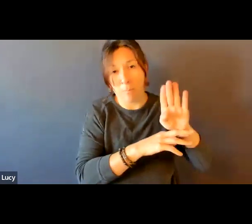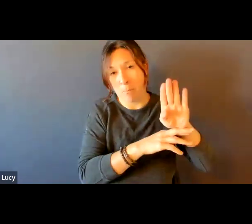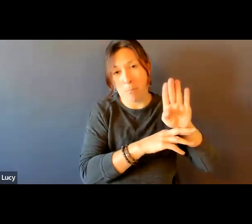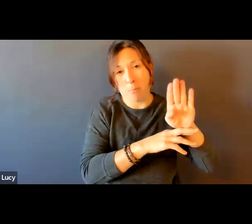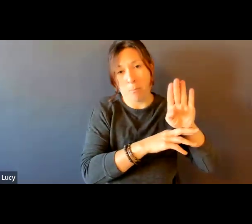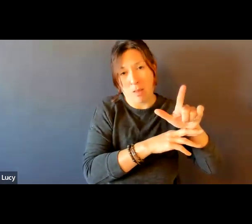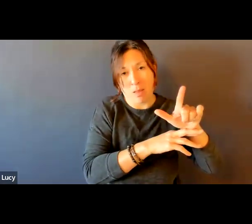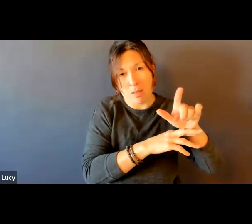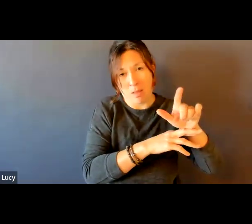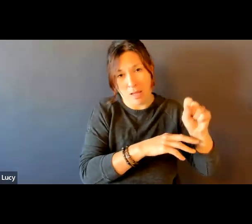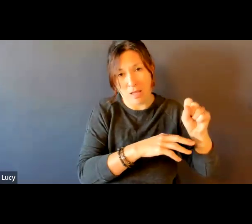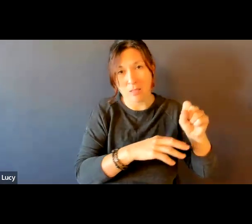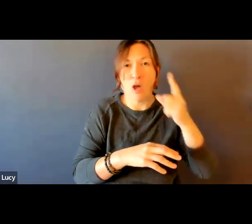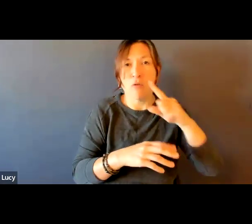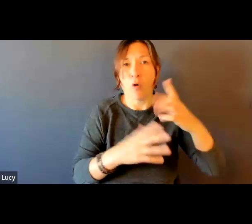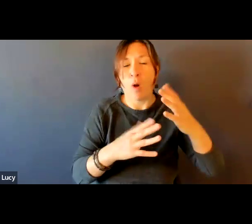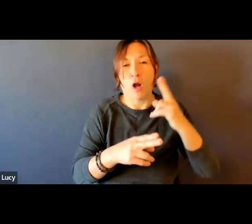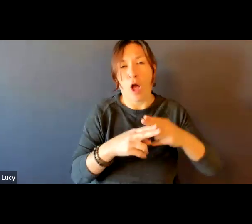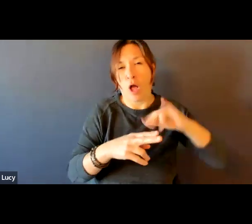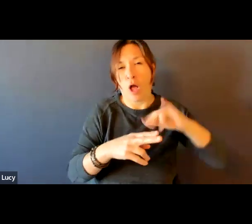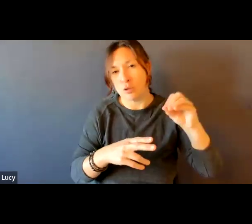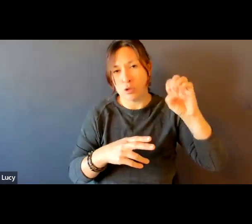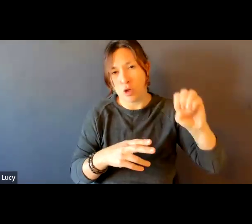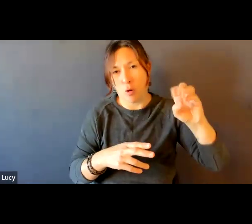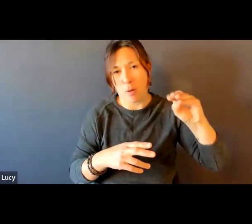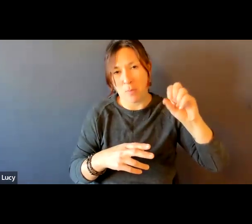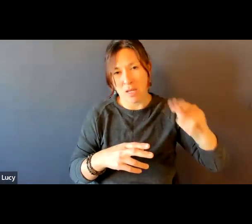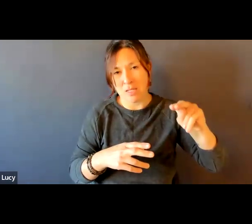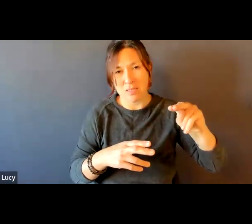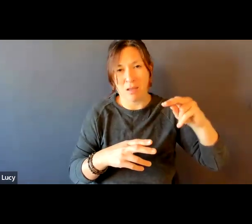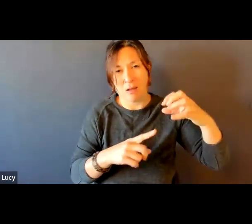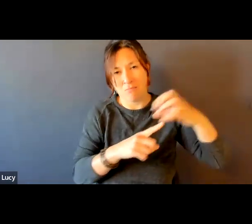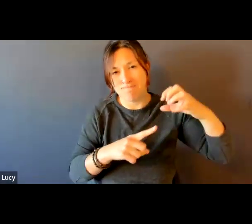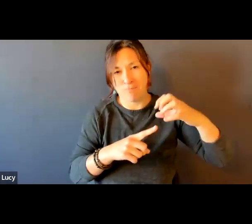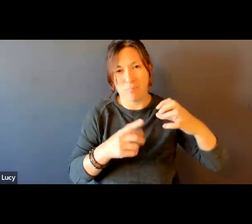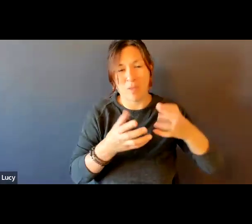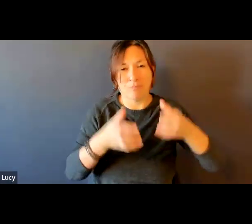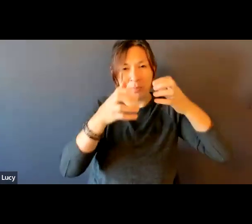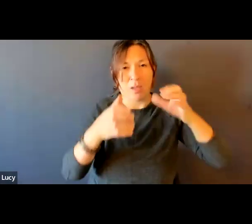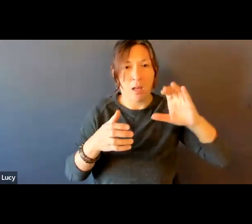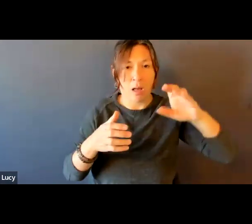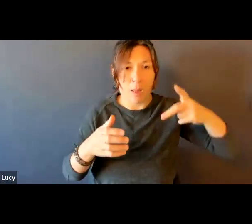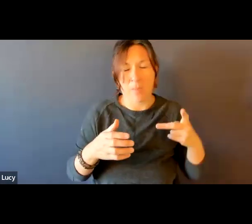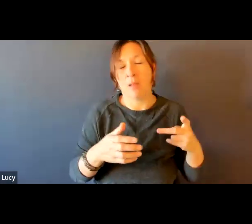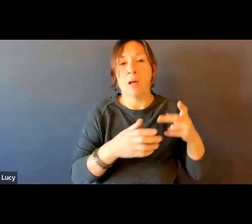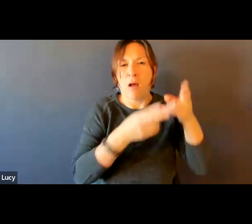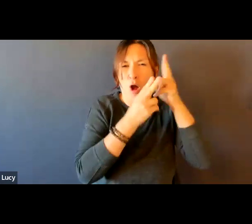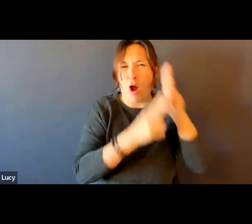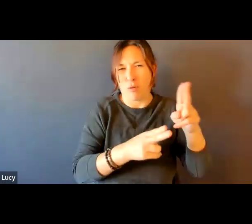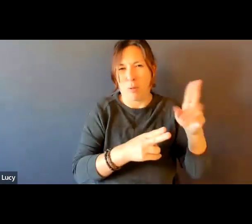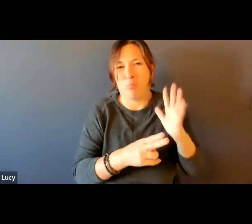Joe Mason Cup, a trophy named for longtime Dorchester High School football coach Joe